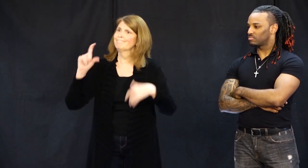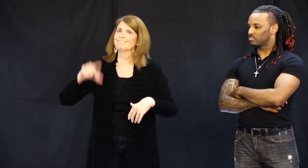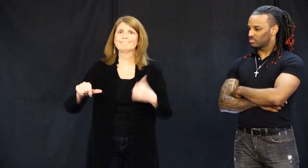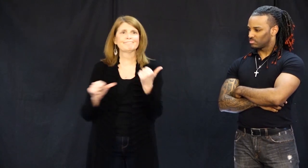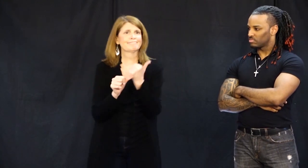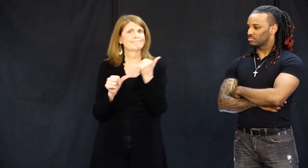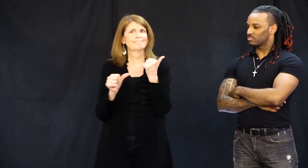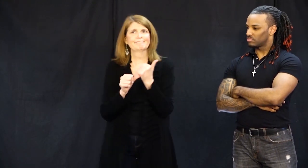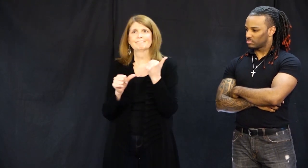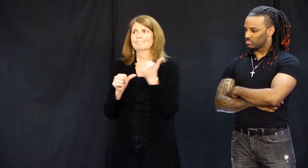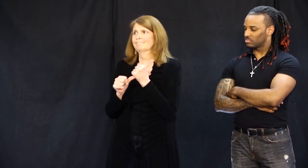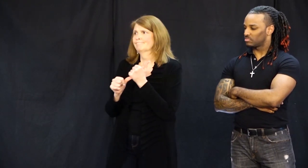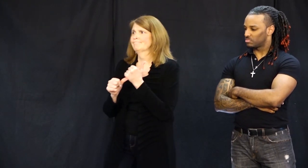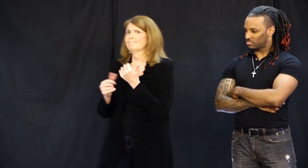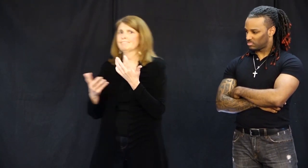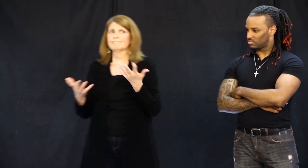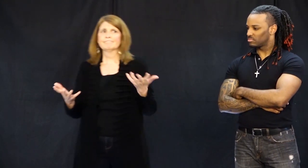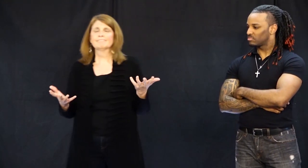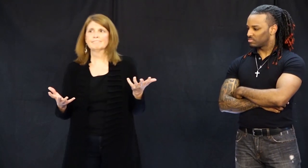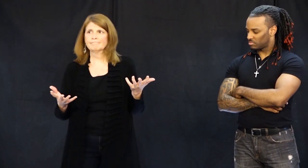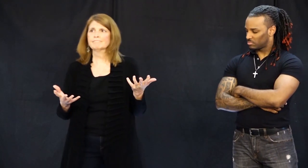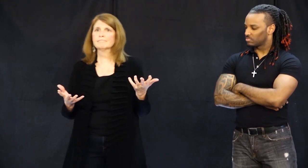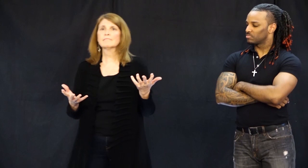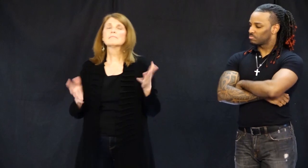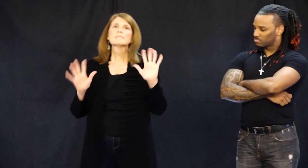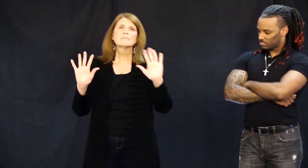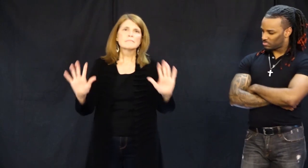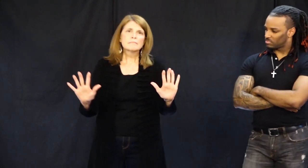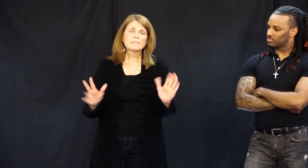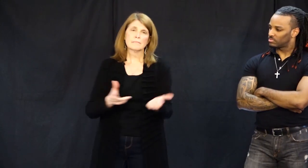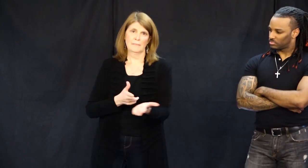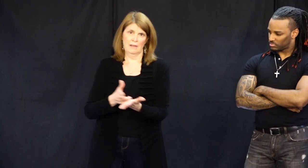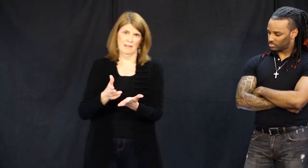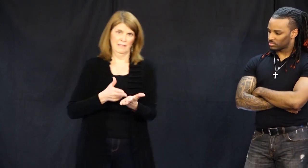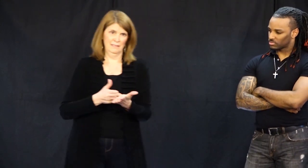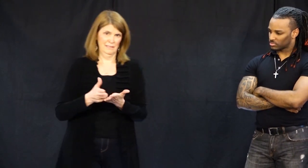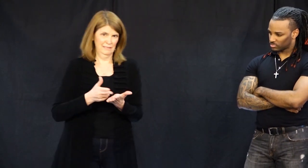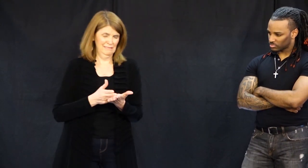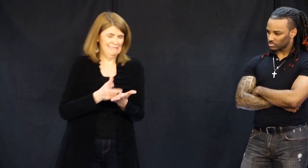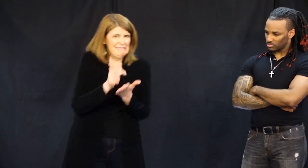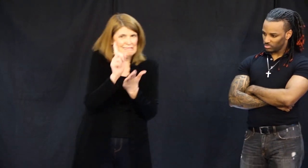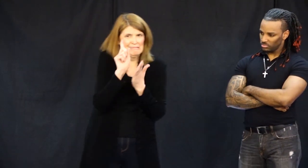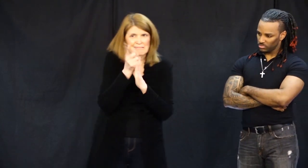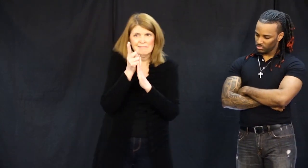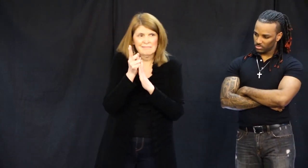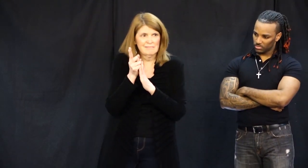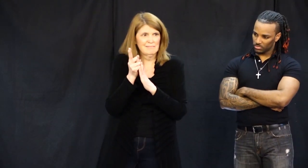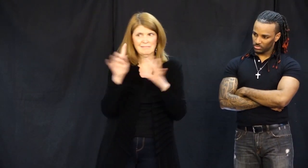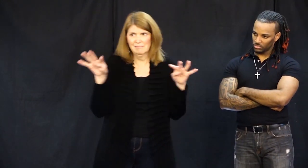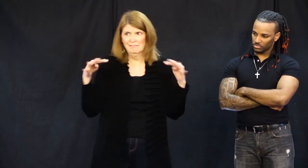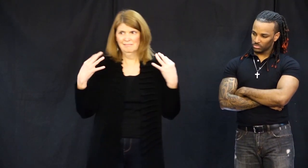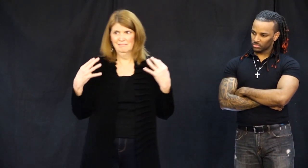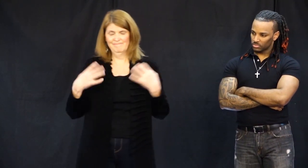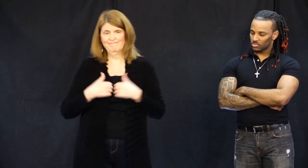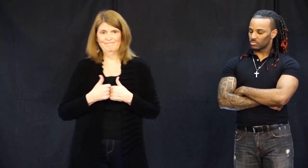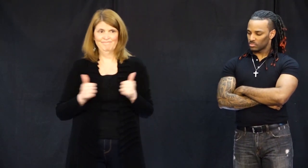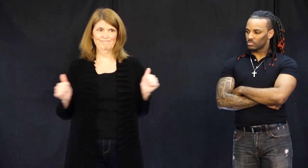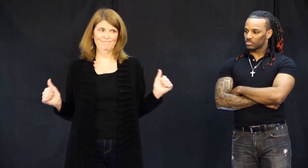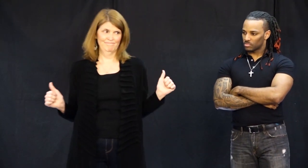a right-hand man. Check it. Can I be real a second? For just a millisecond, let down my guard and tell the people how I feel